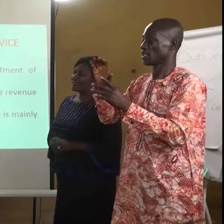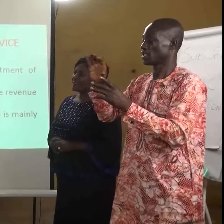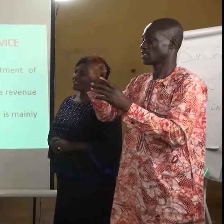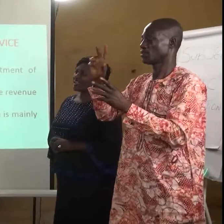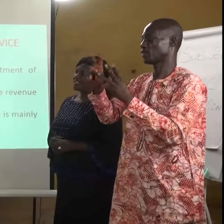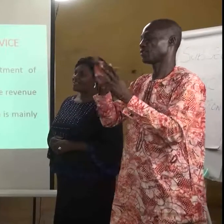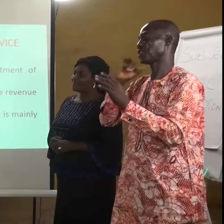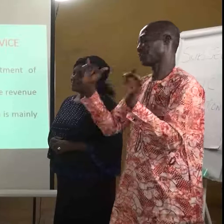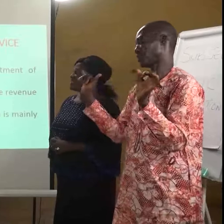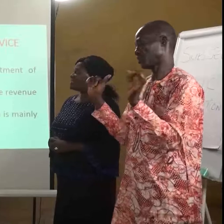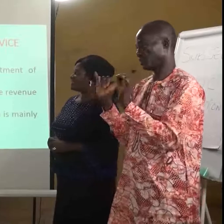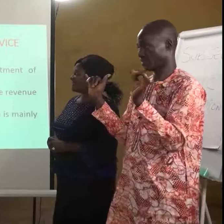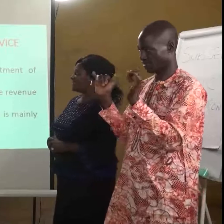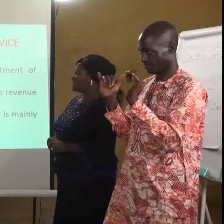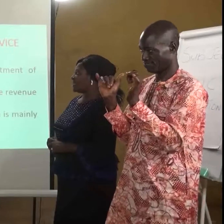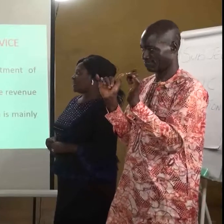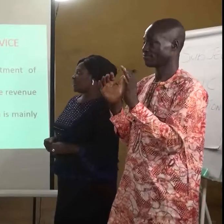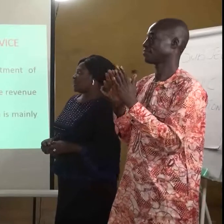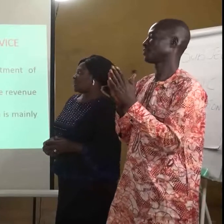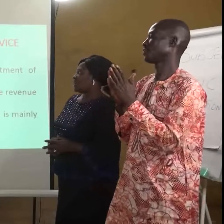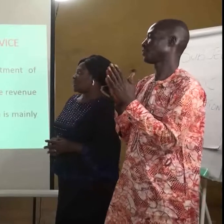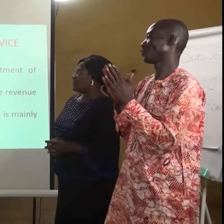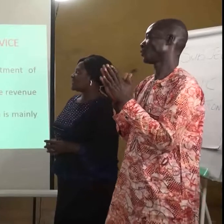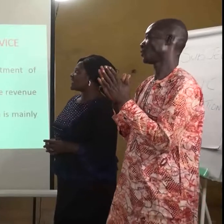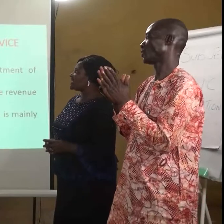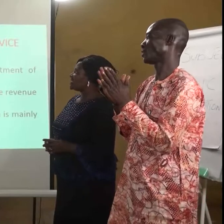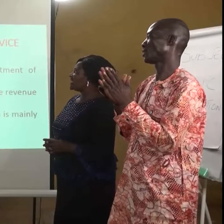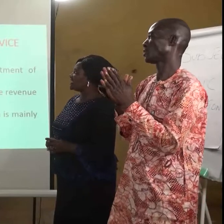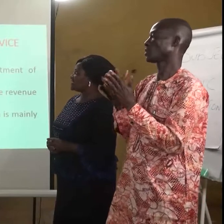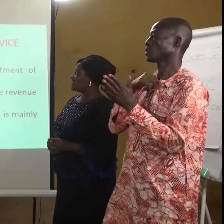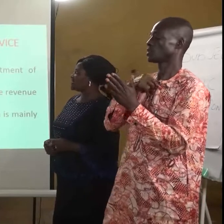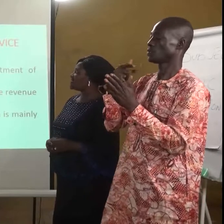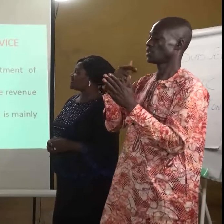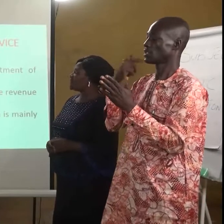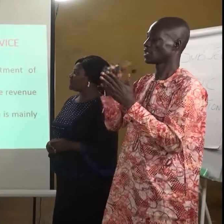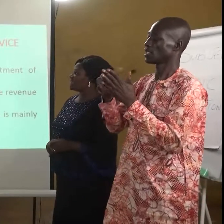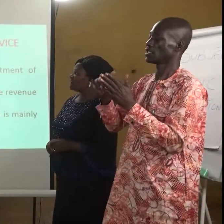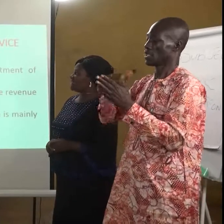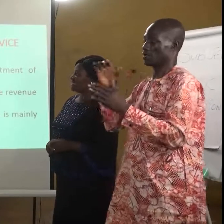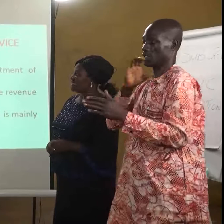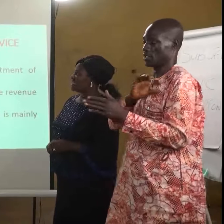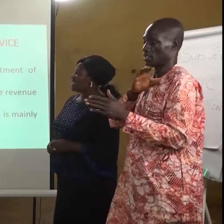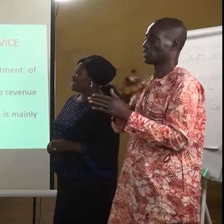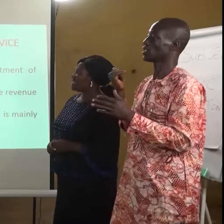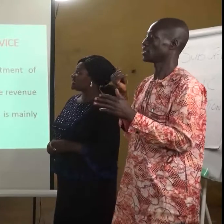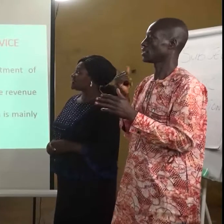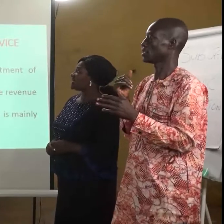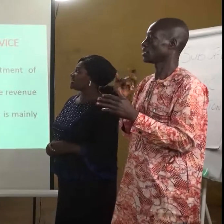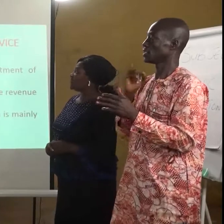Public servants are civil servants. We said another characteristic of public servant is